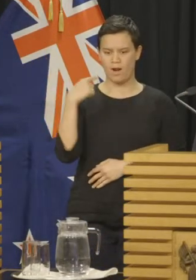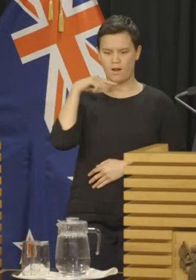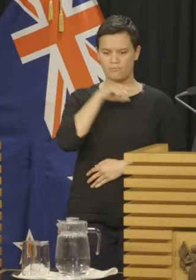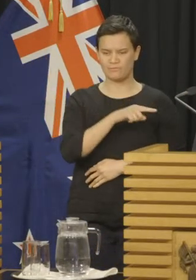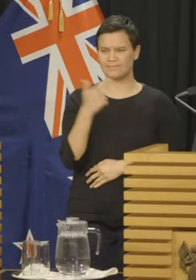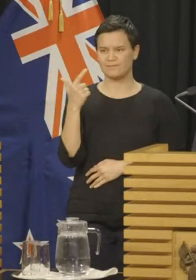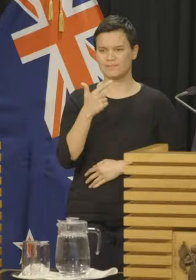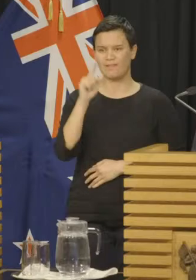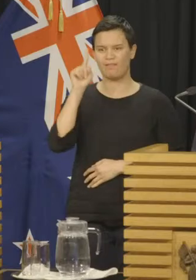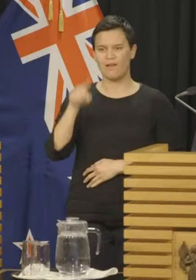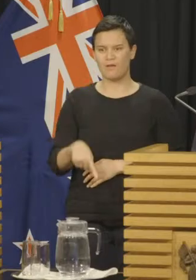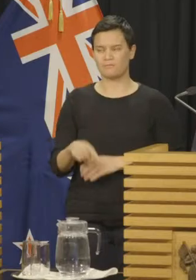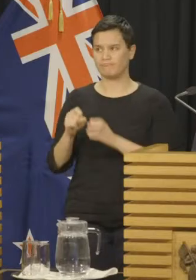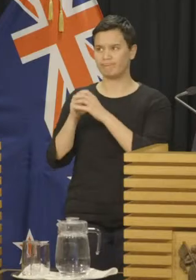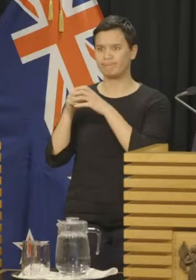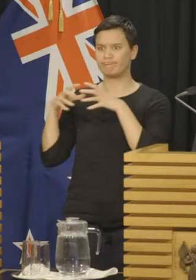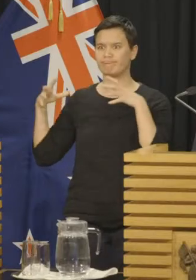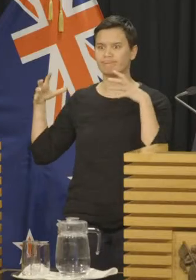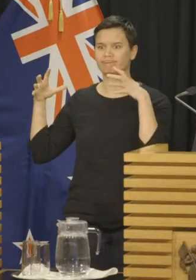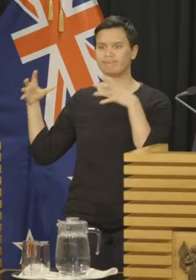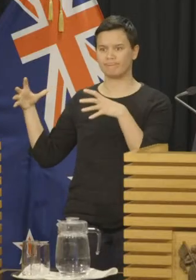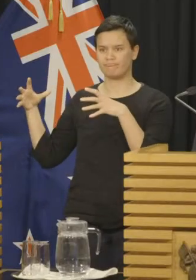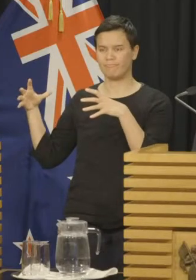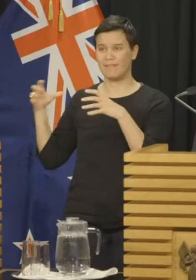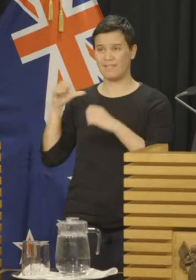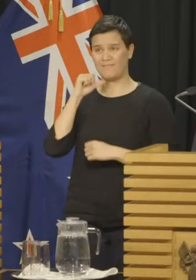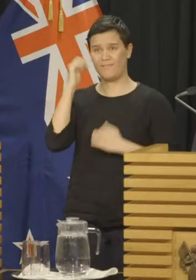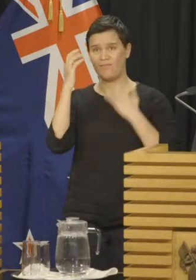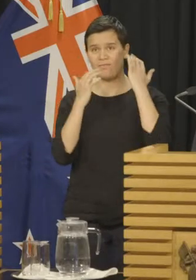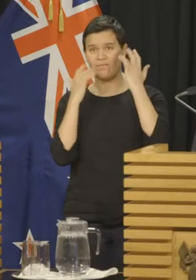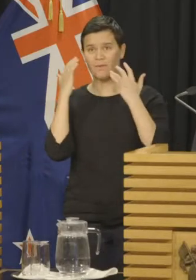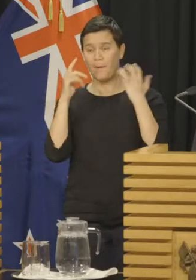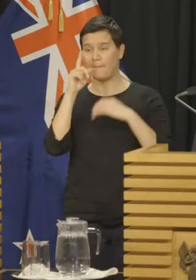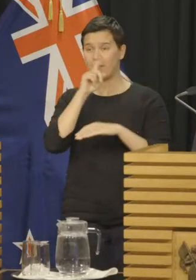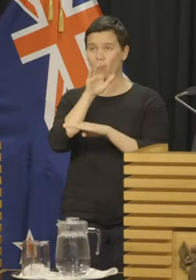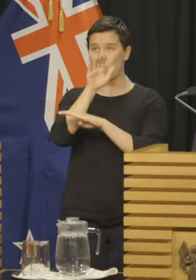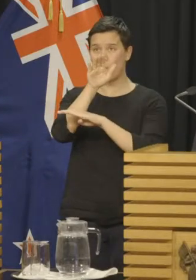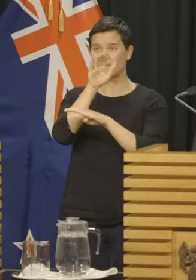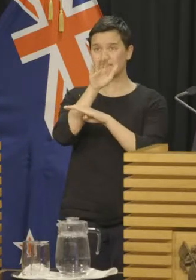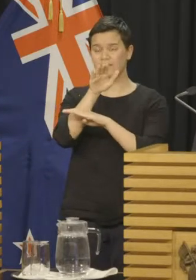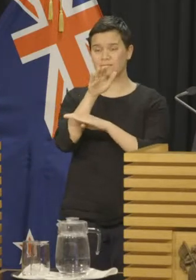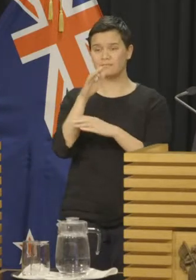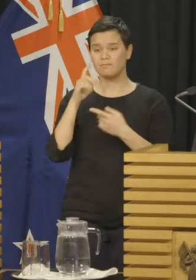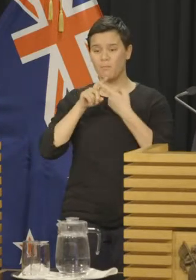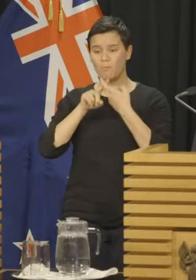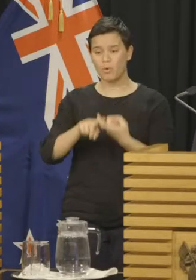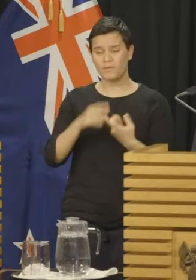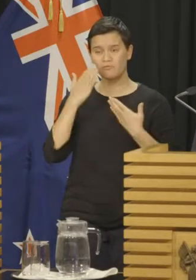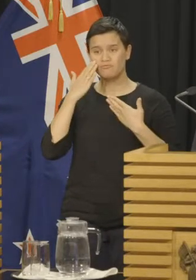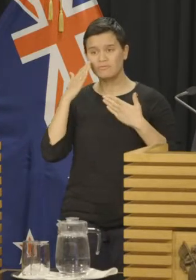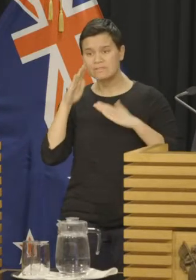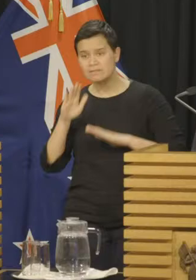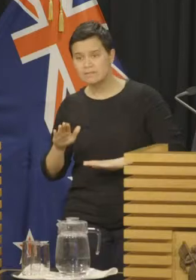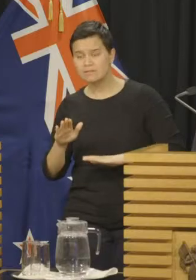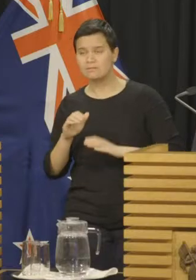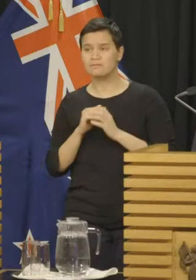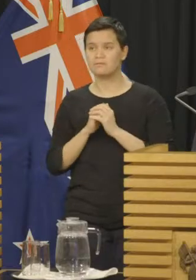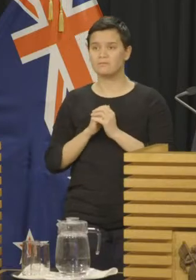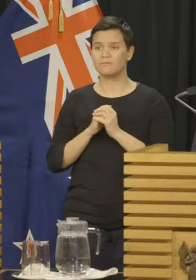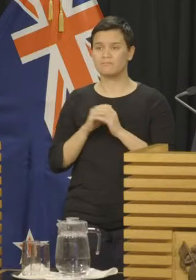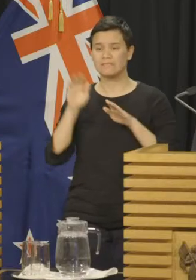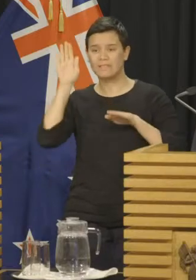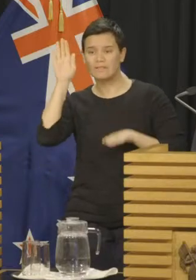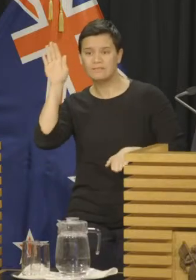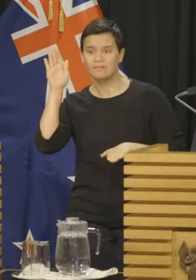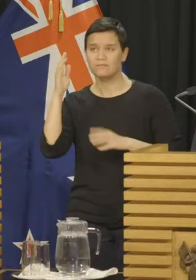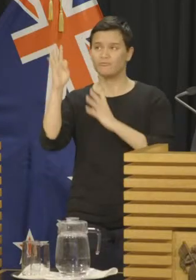of citizens and the number of permanent residents we have coming in, that's equated to about 31,000. That's